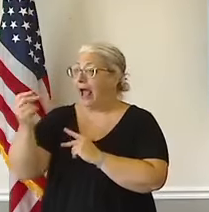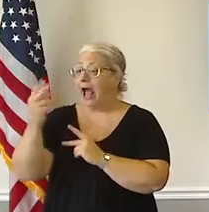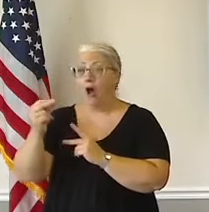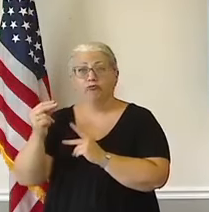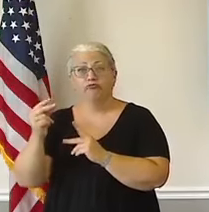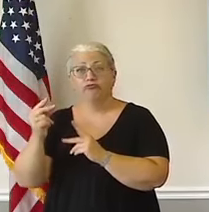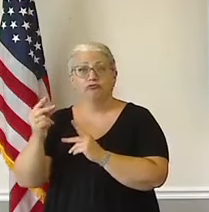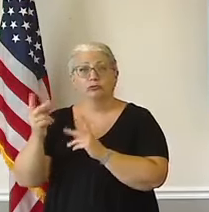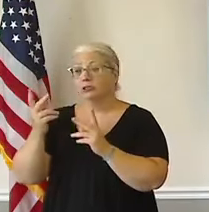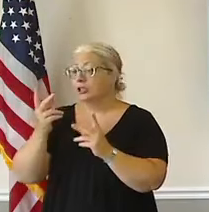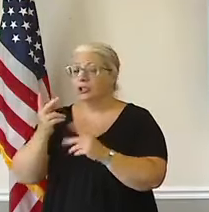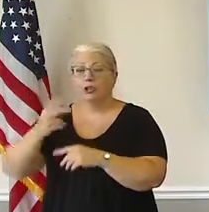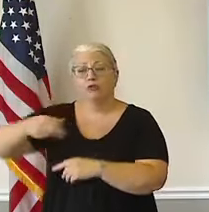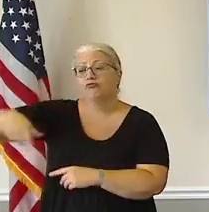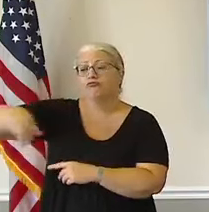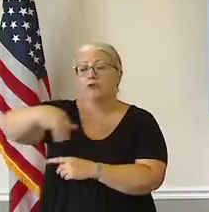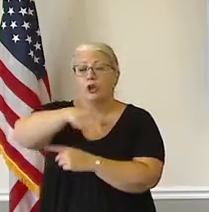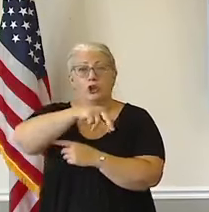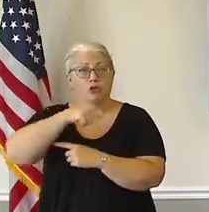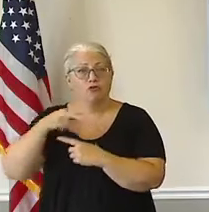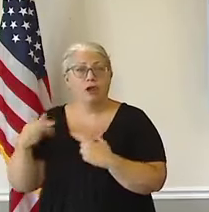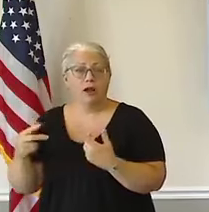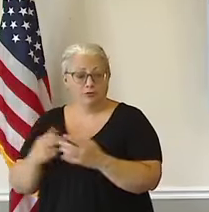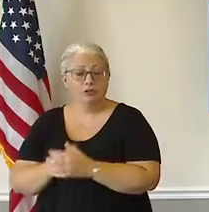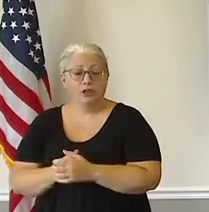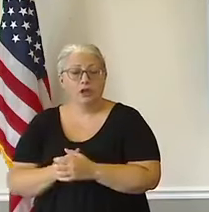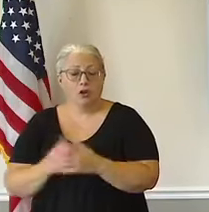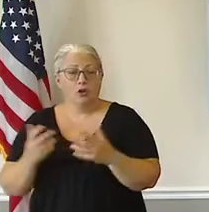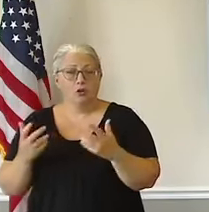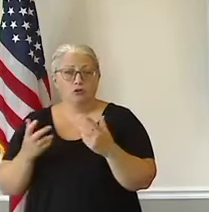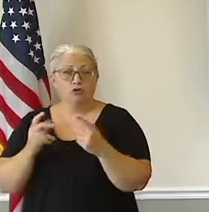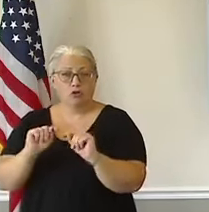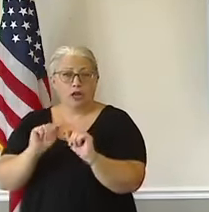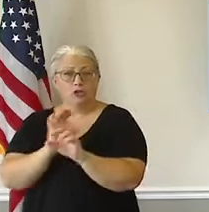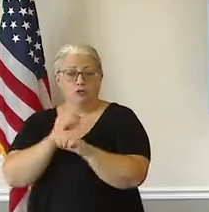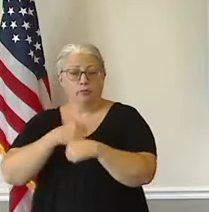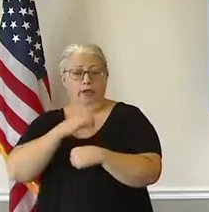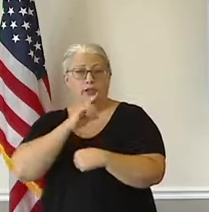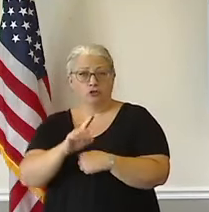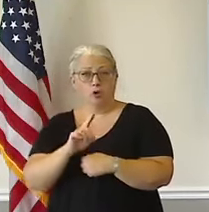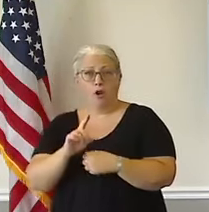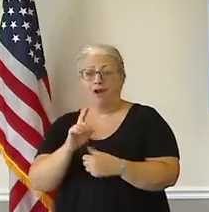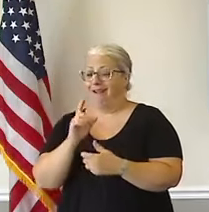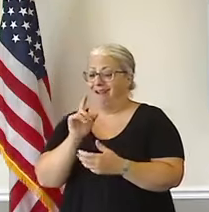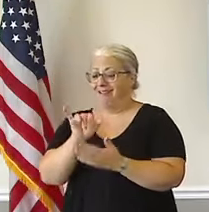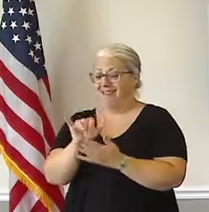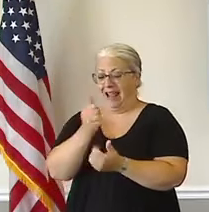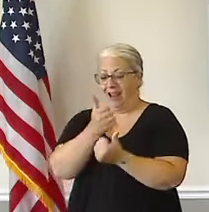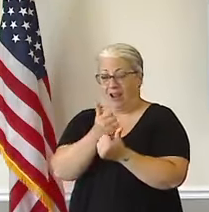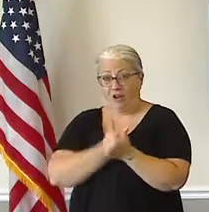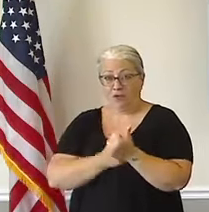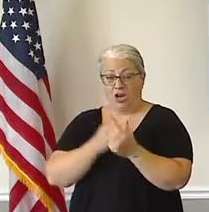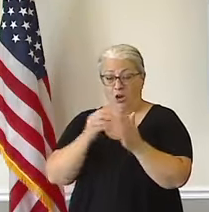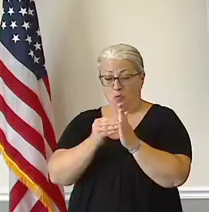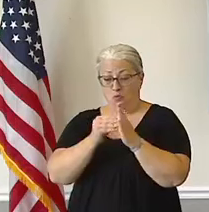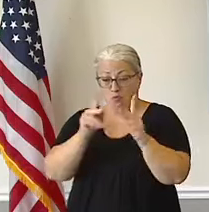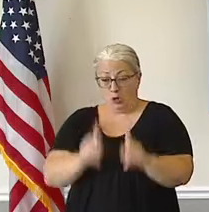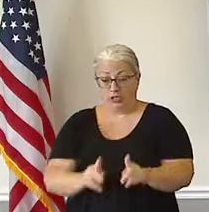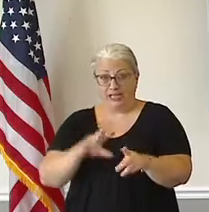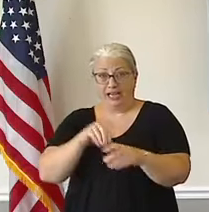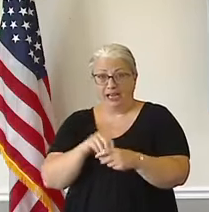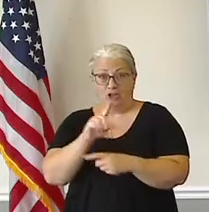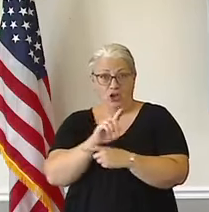early a year ago, worked to advance making sure that every resident, every person of Dutchess County is